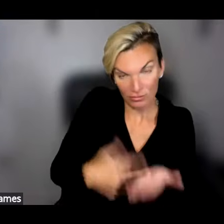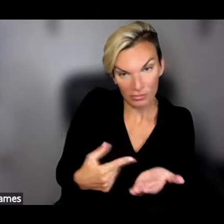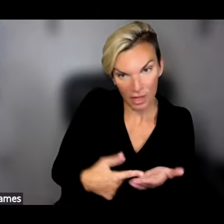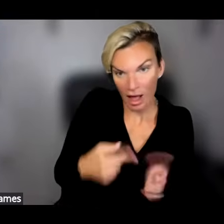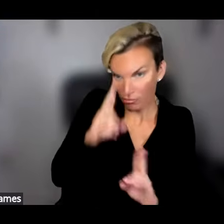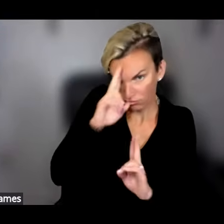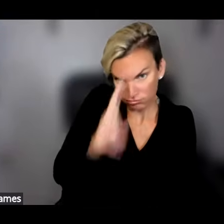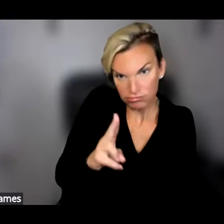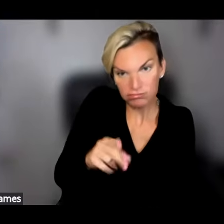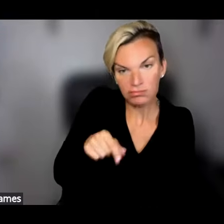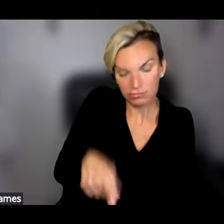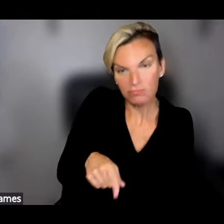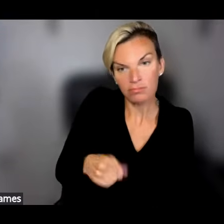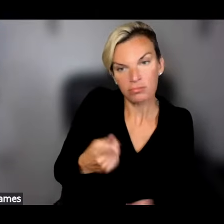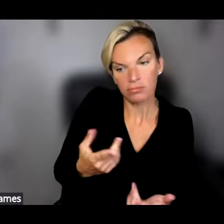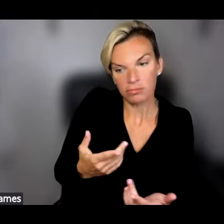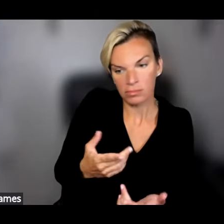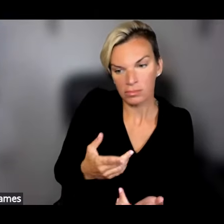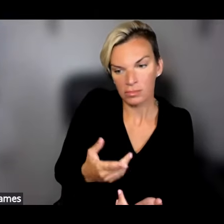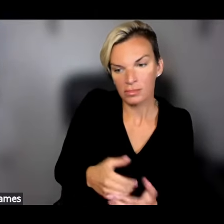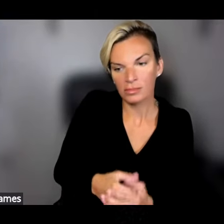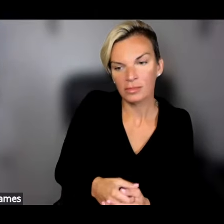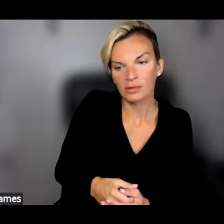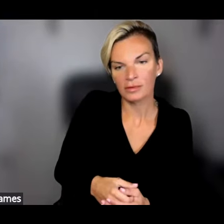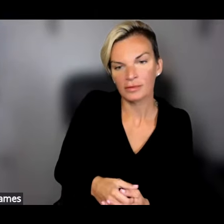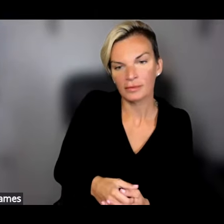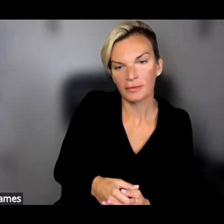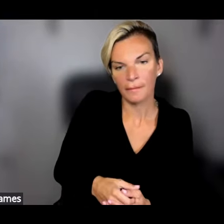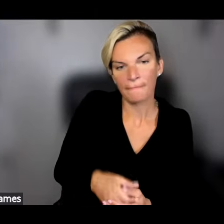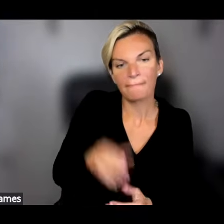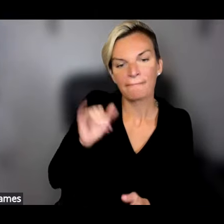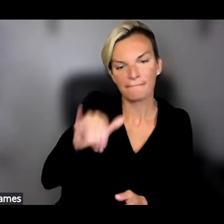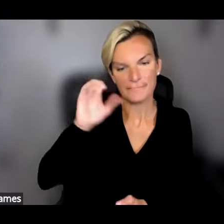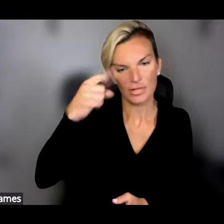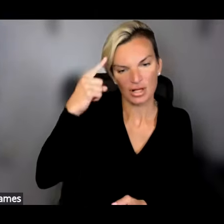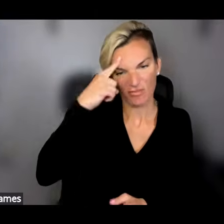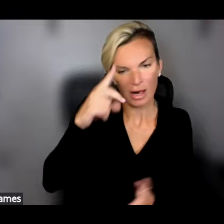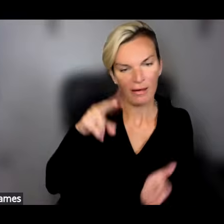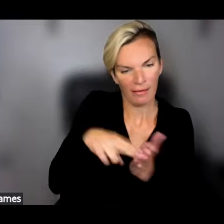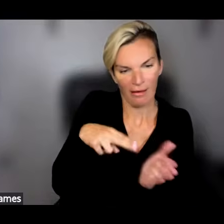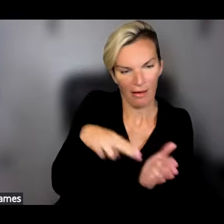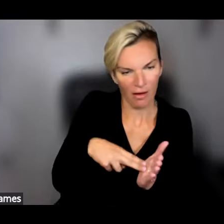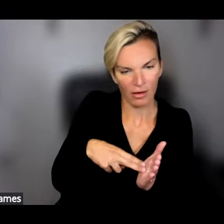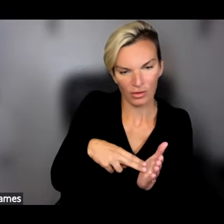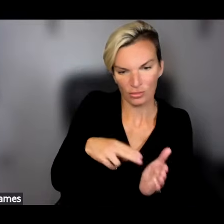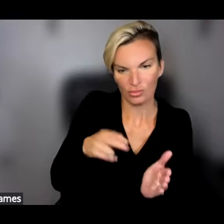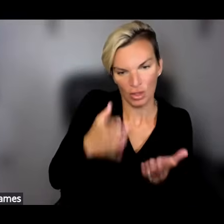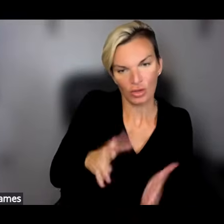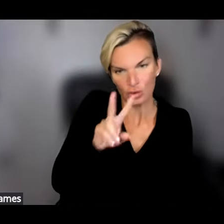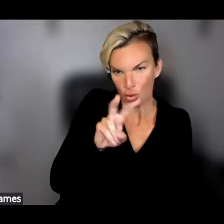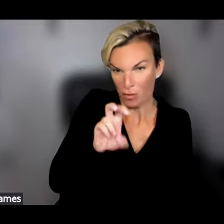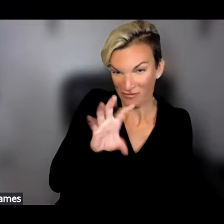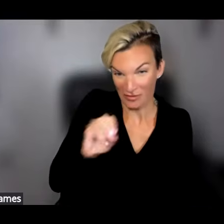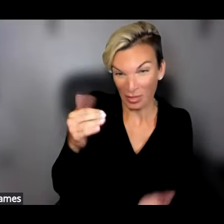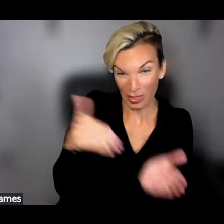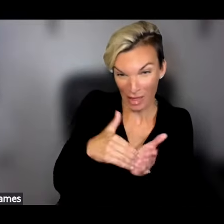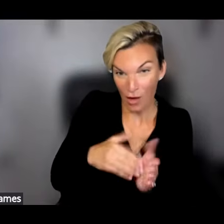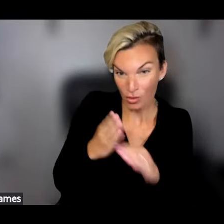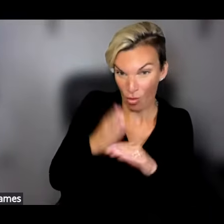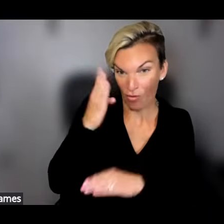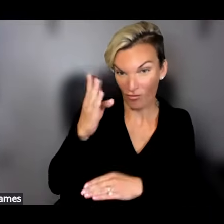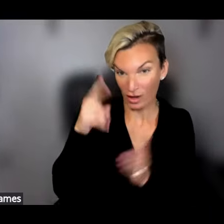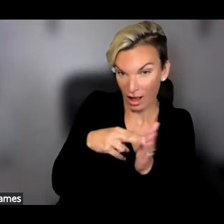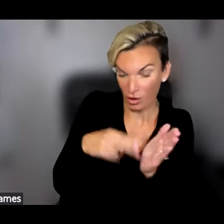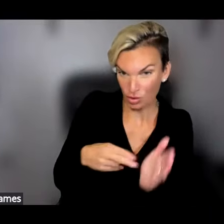think there's real value in adding in $250,000 government contractor. And then it goes